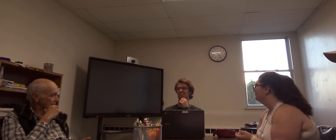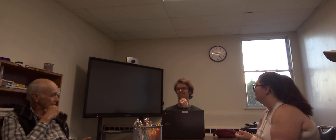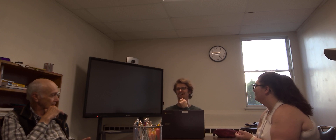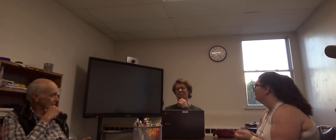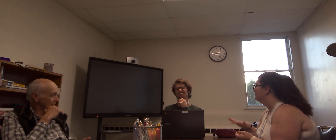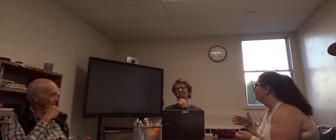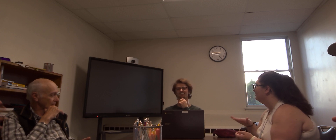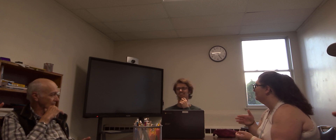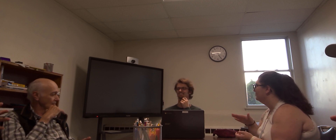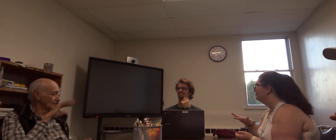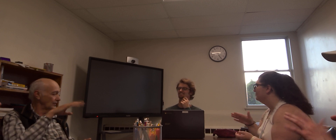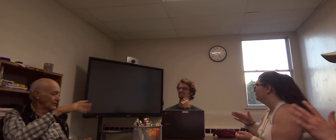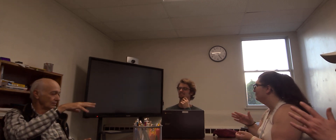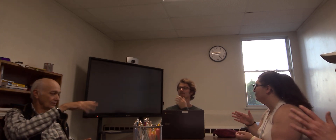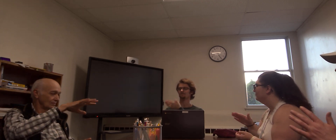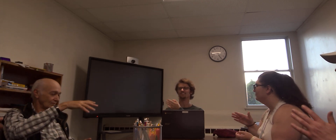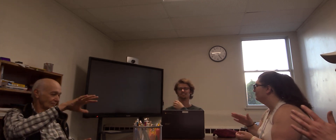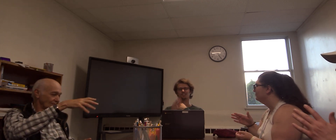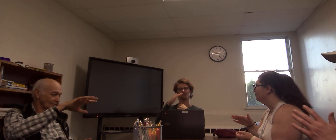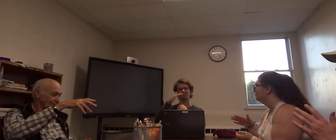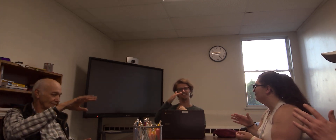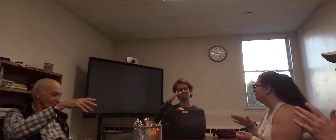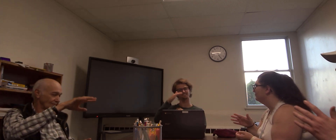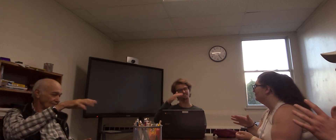of the sign. There you go.